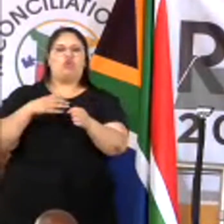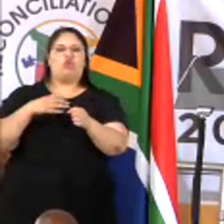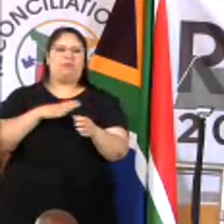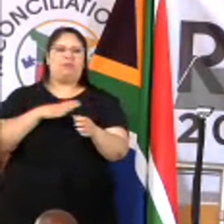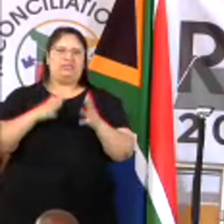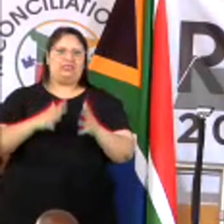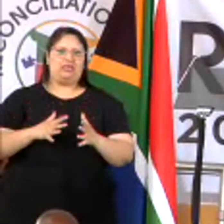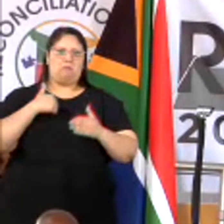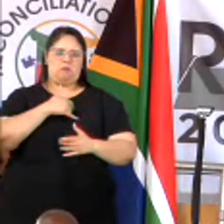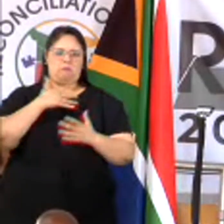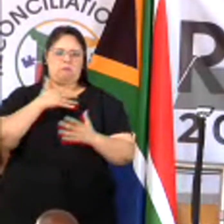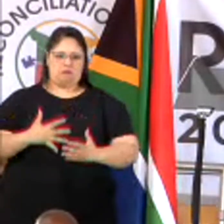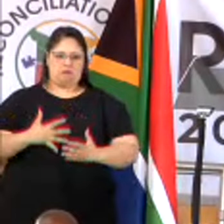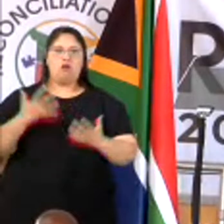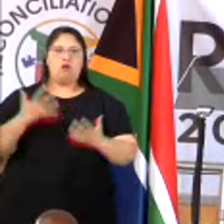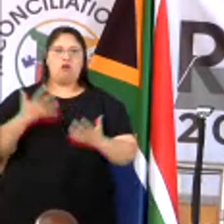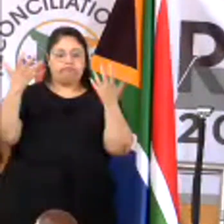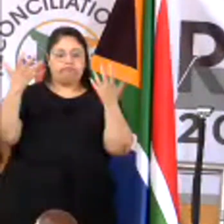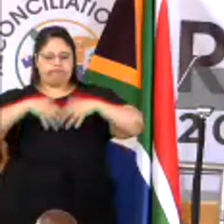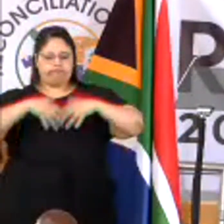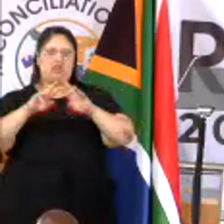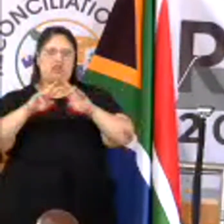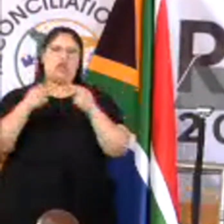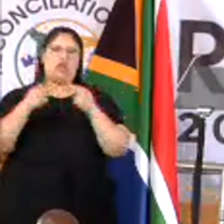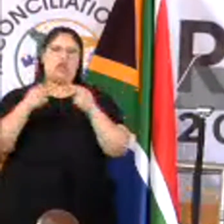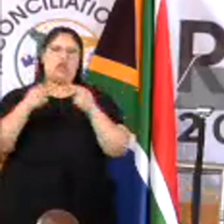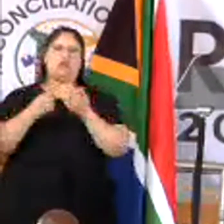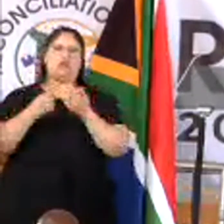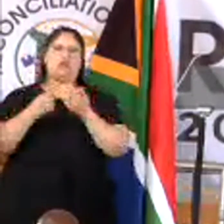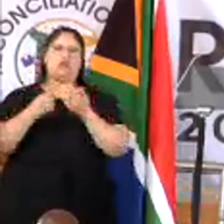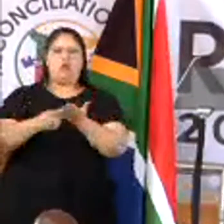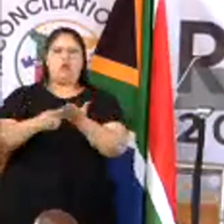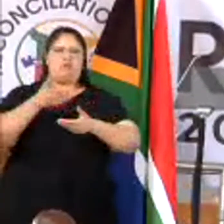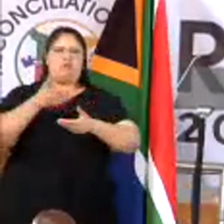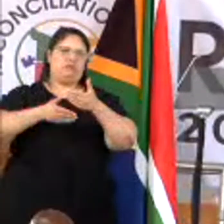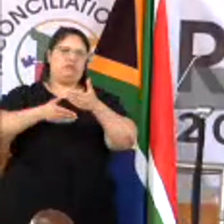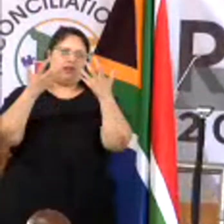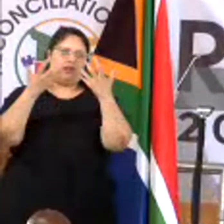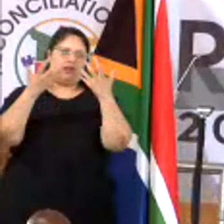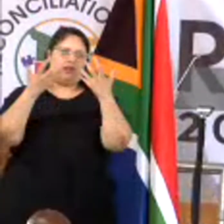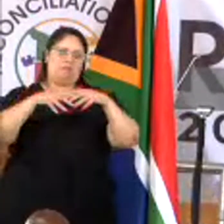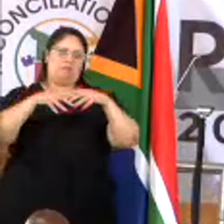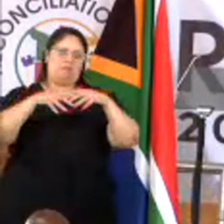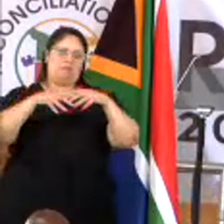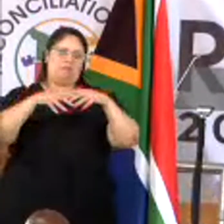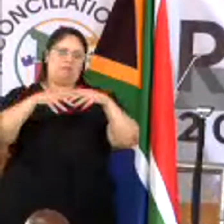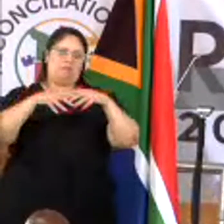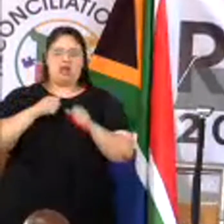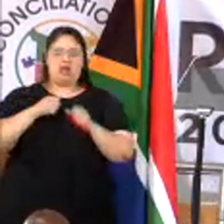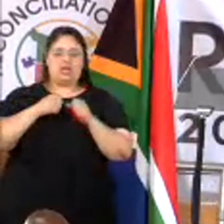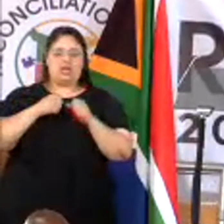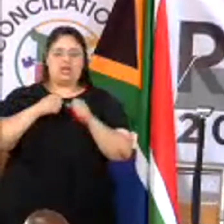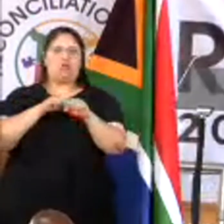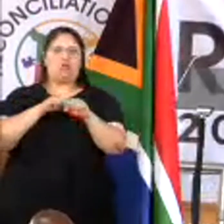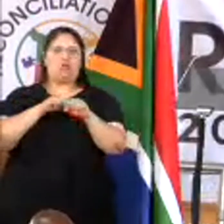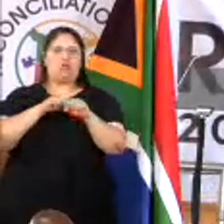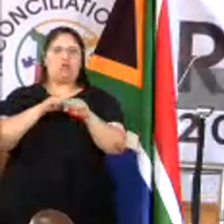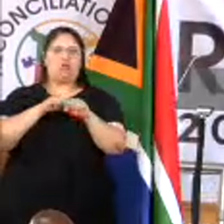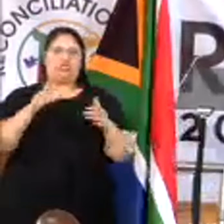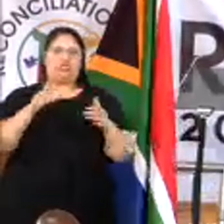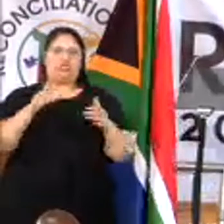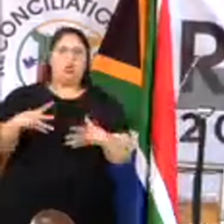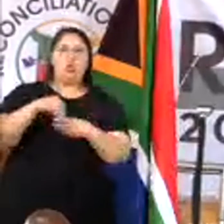to coordinate the national dialogue process. Now, this steering committee will